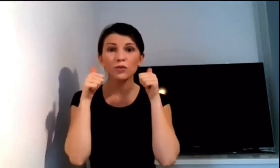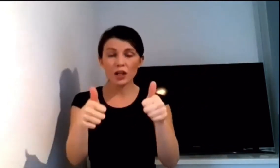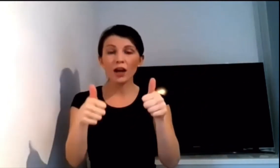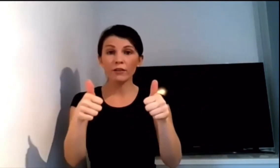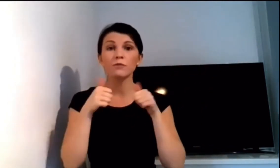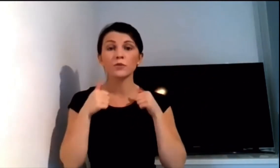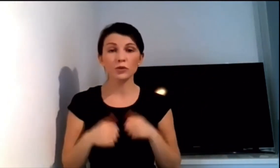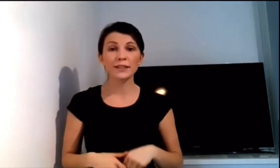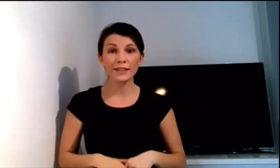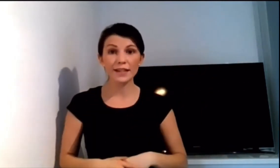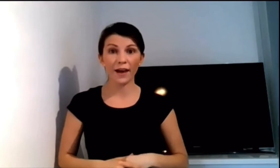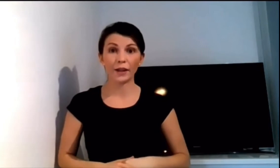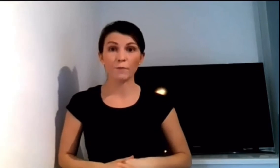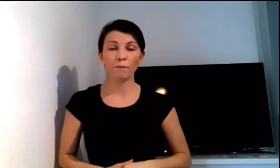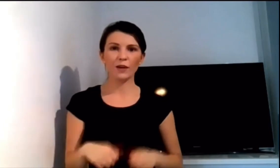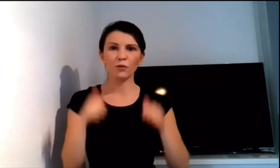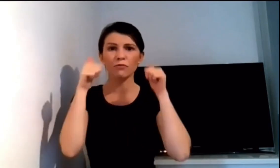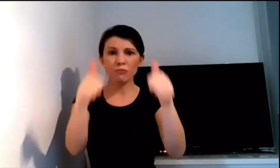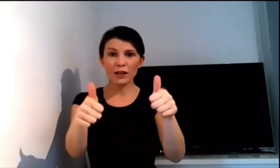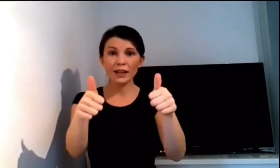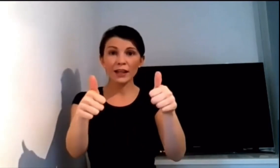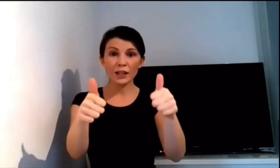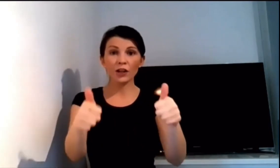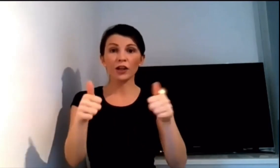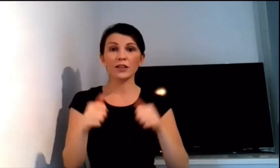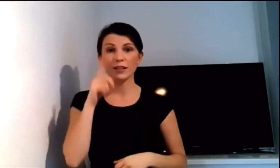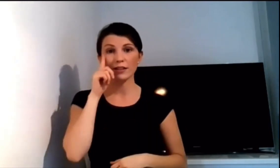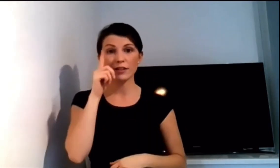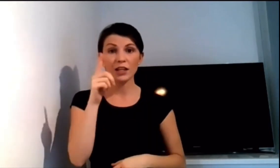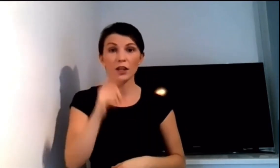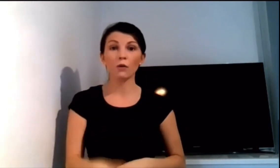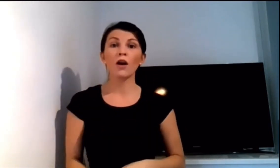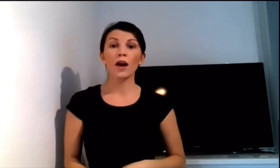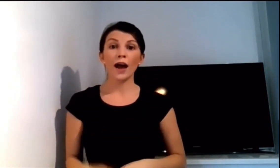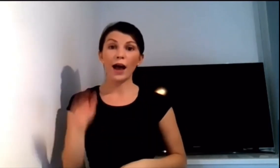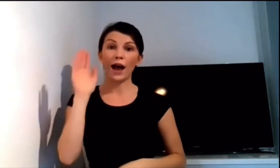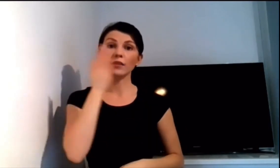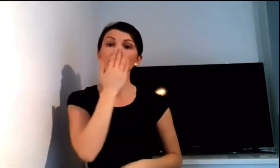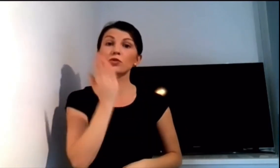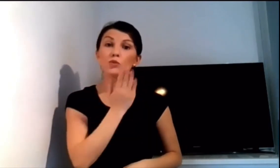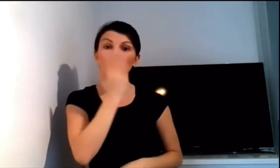done for today. It was really good to see you at school